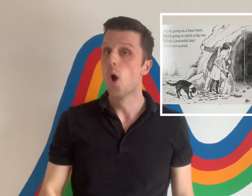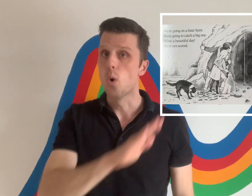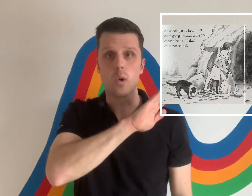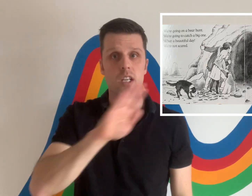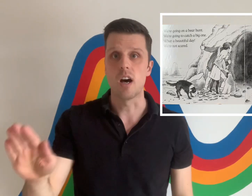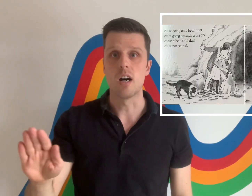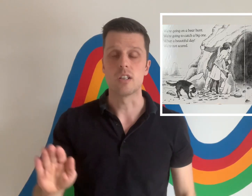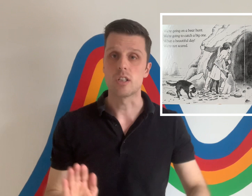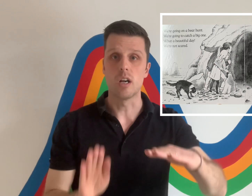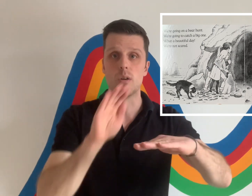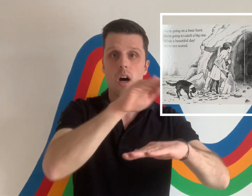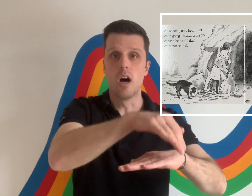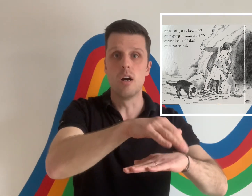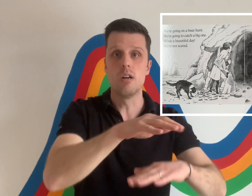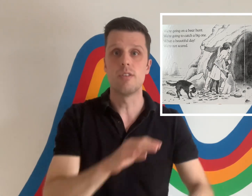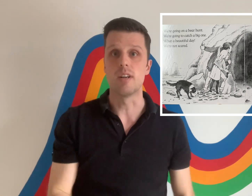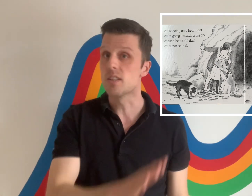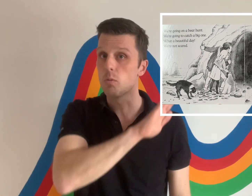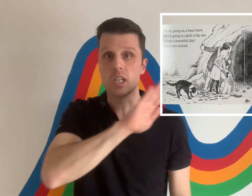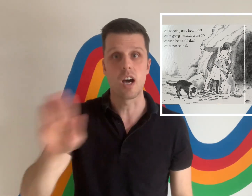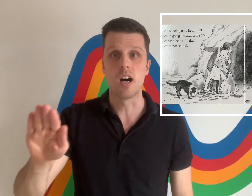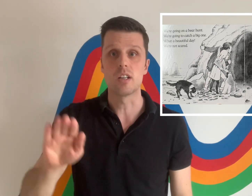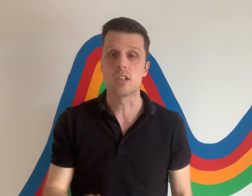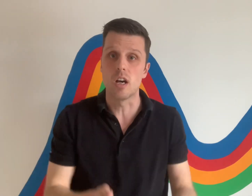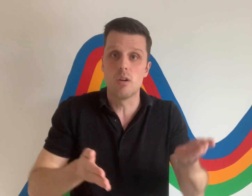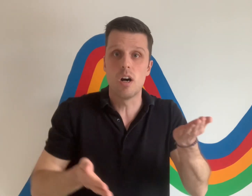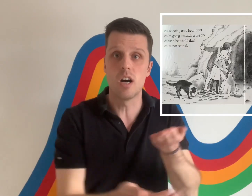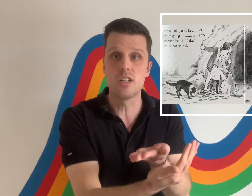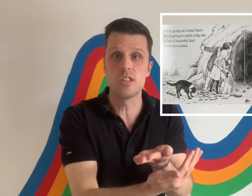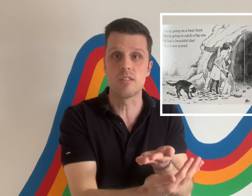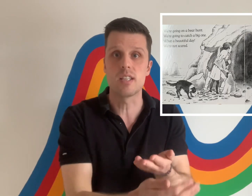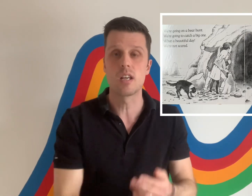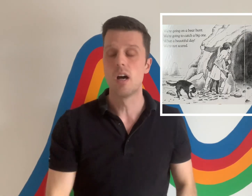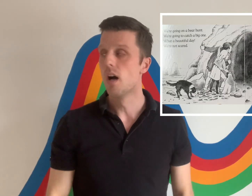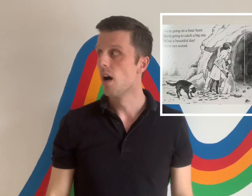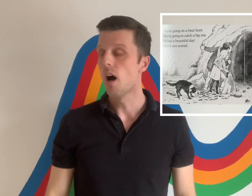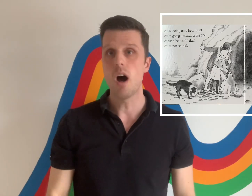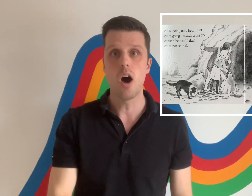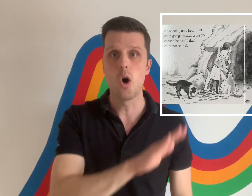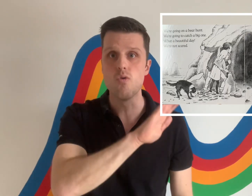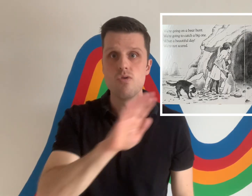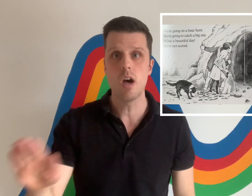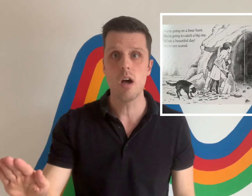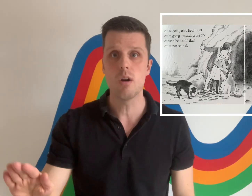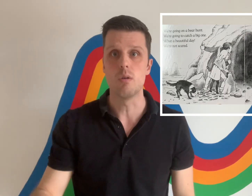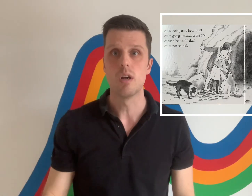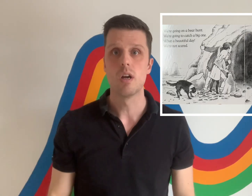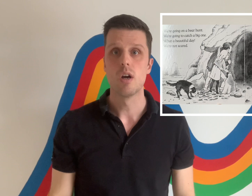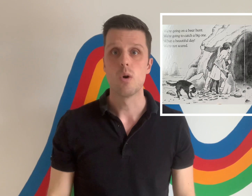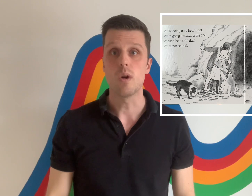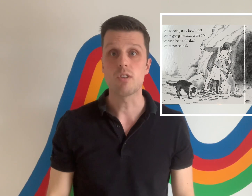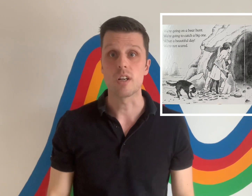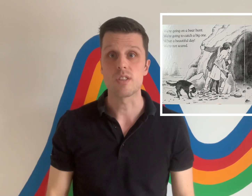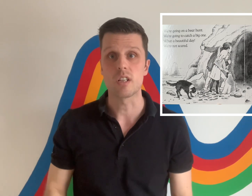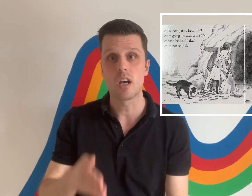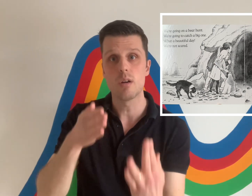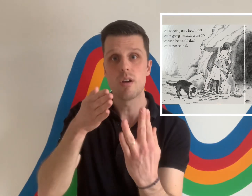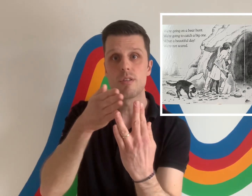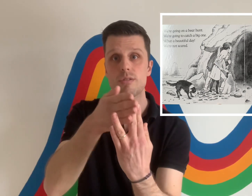We can't go over it. We can't go under it. Oh no, we've got to go through